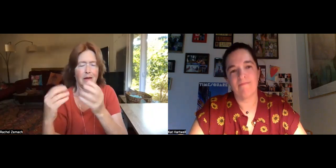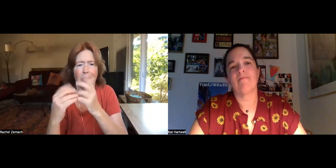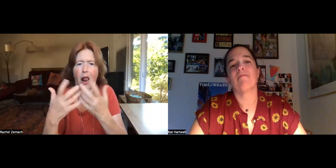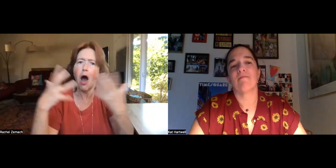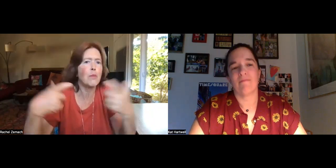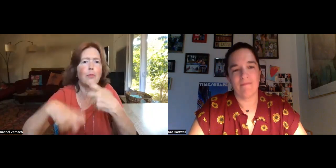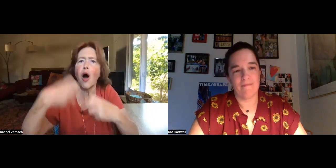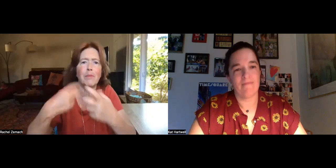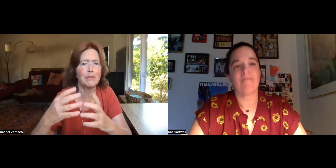A lot of problems